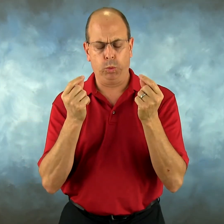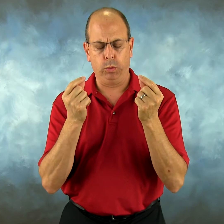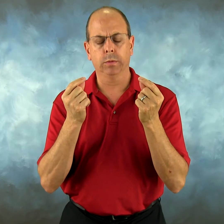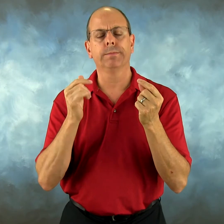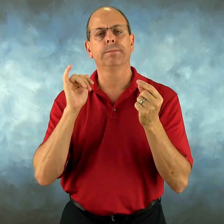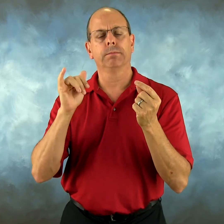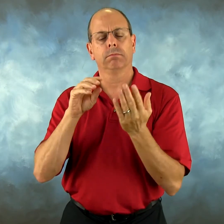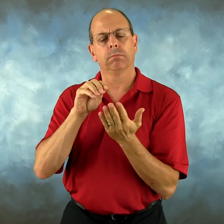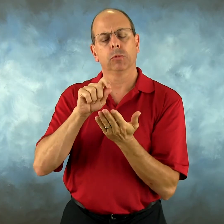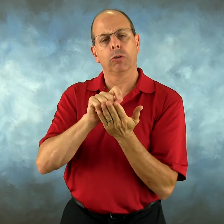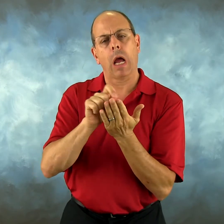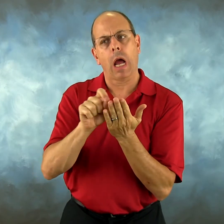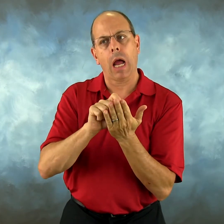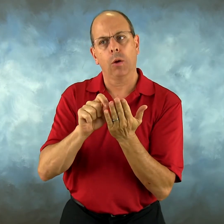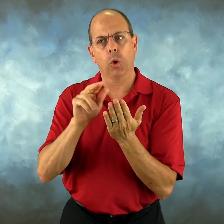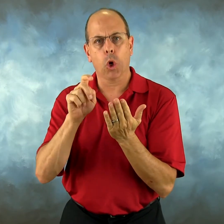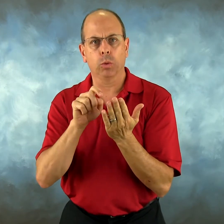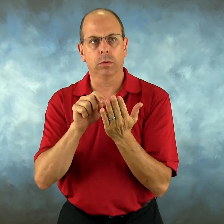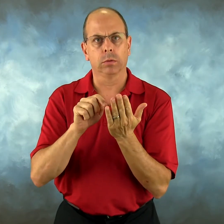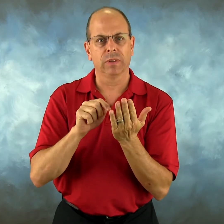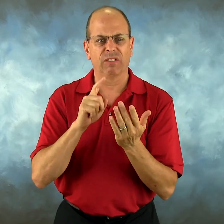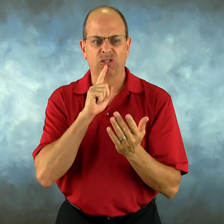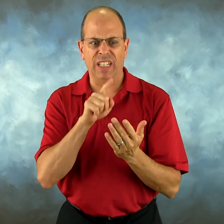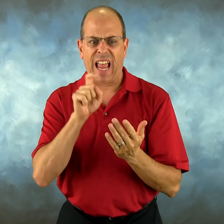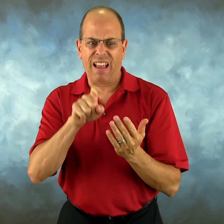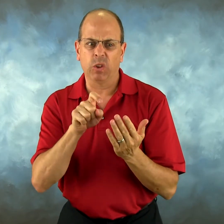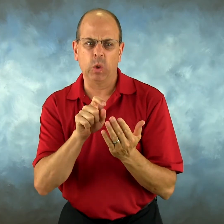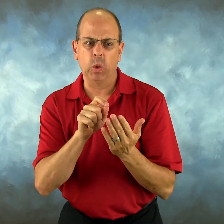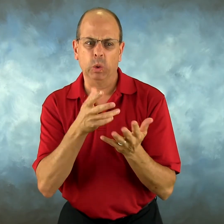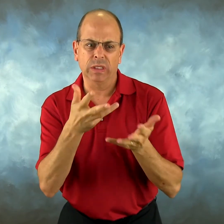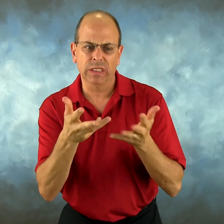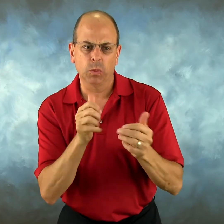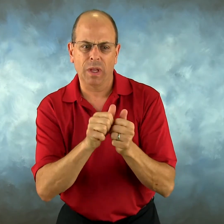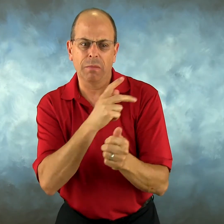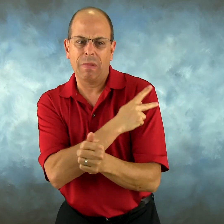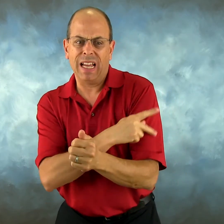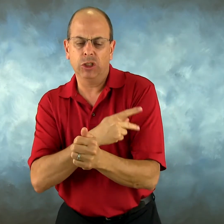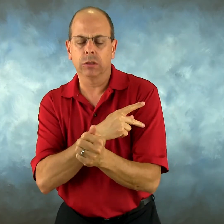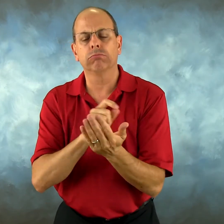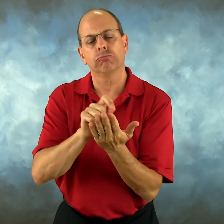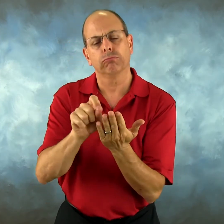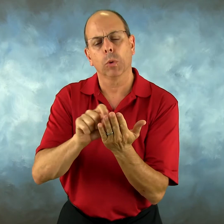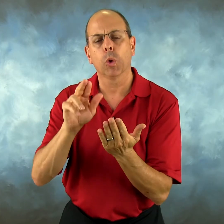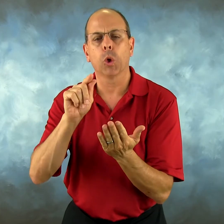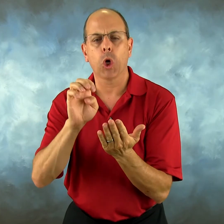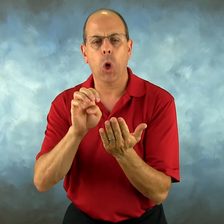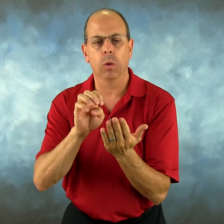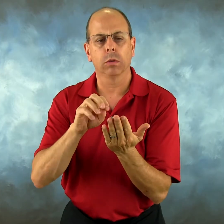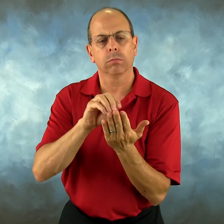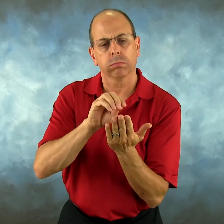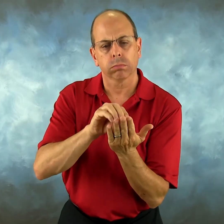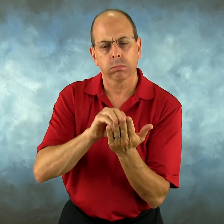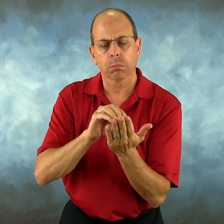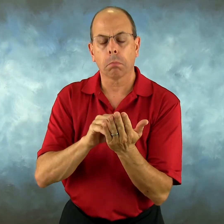is unable to come for a while, you can use a notepad and paper to write notes.